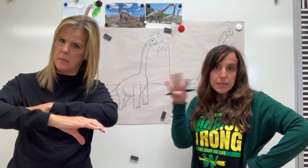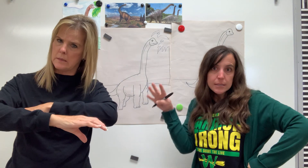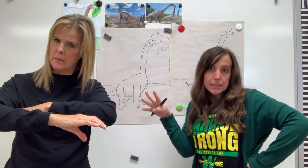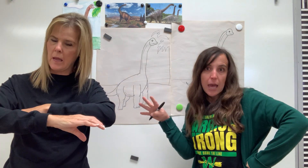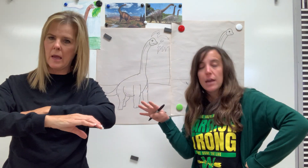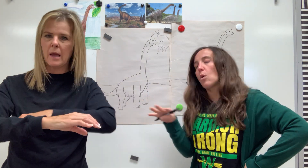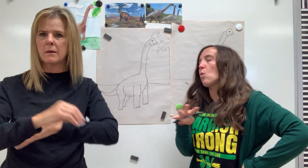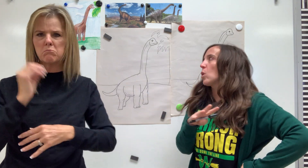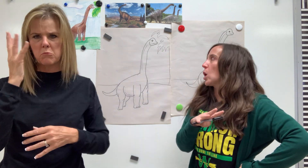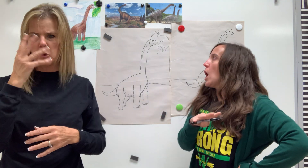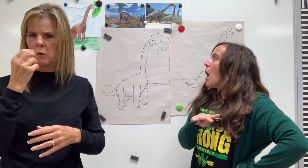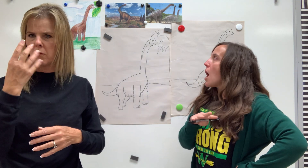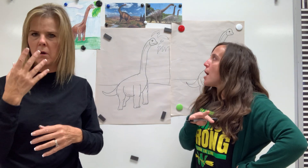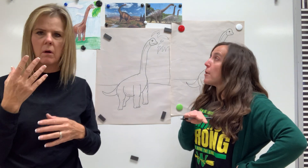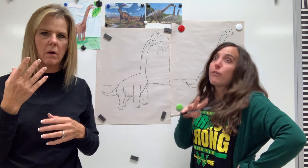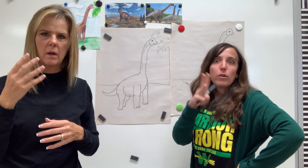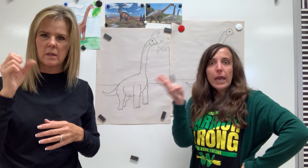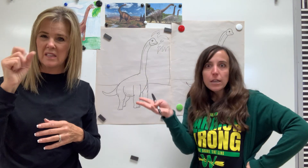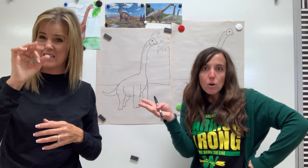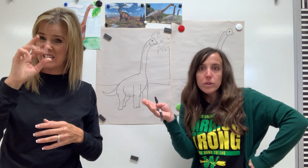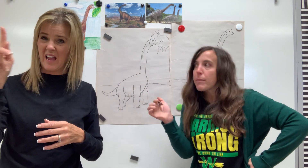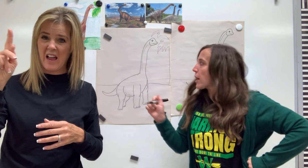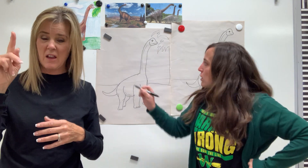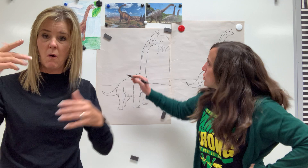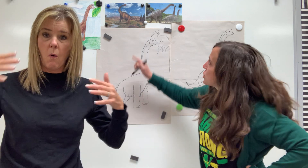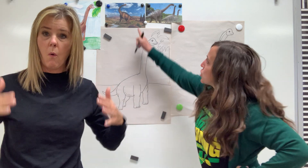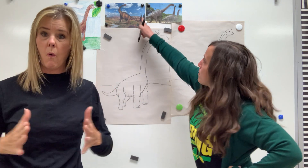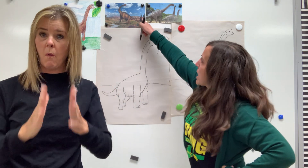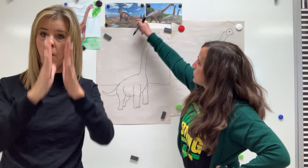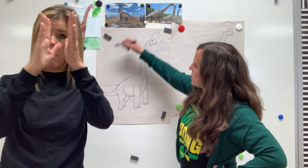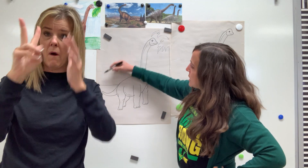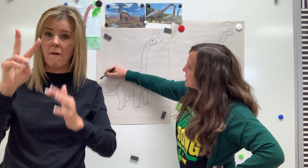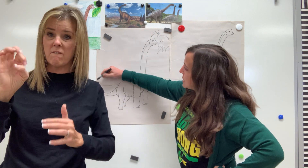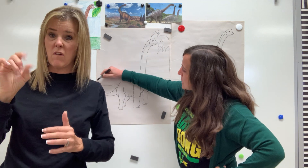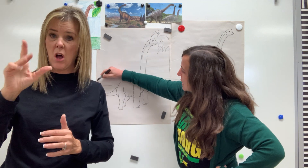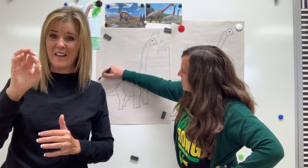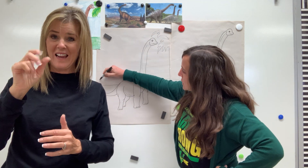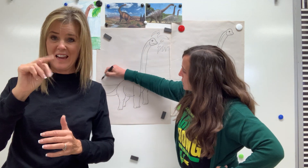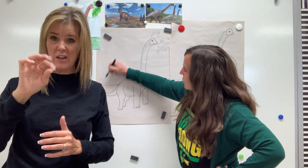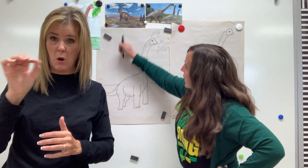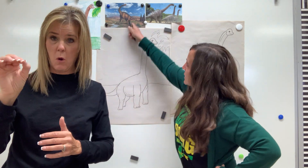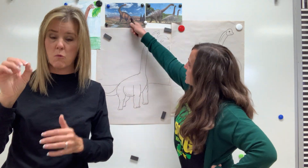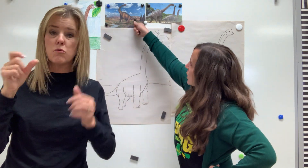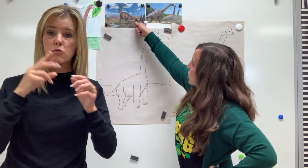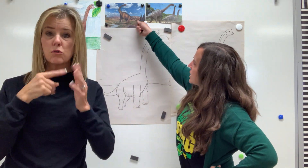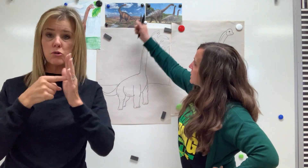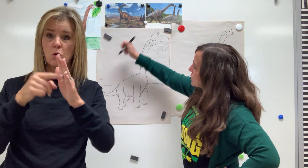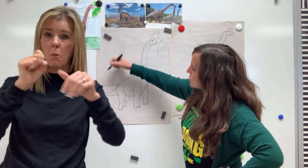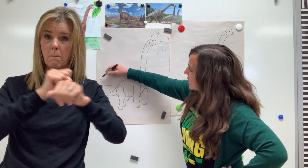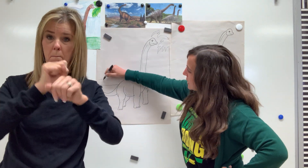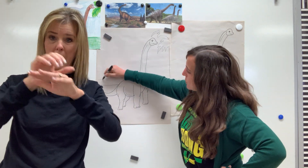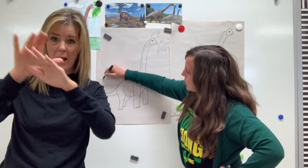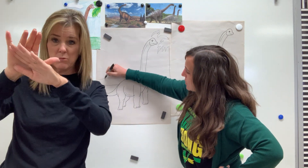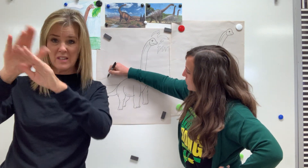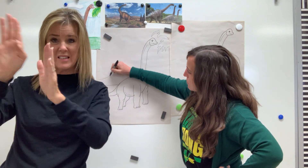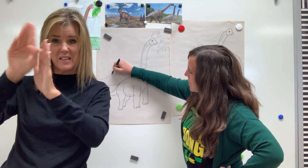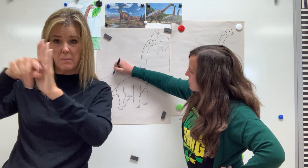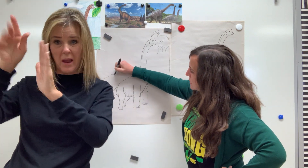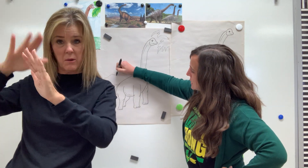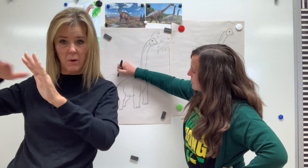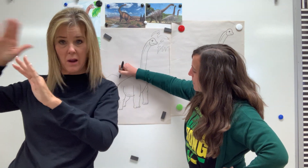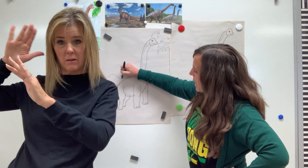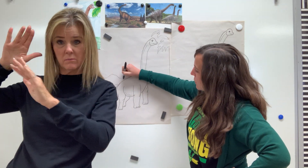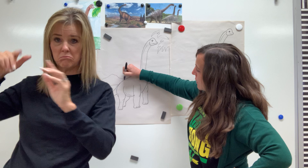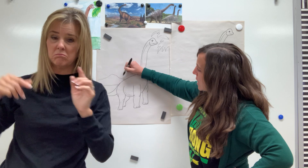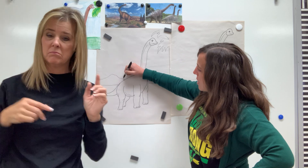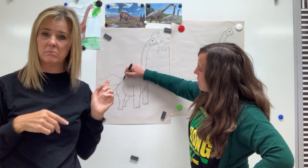Jurassic sunset, or a volcano in the background. You could show mountains. So like this artist created one with